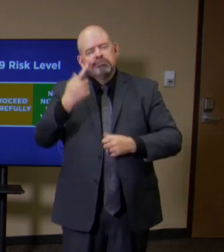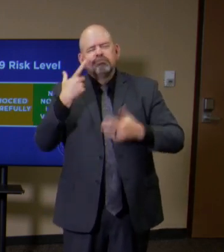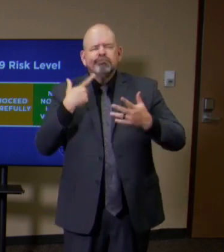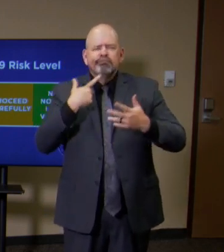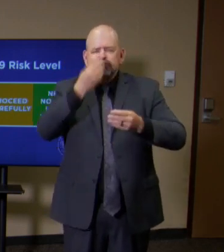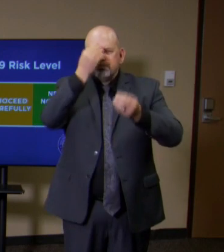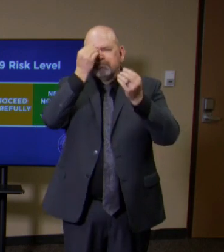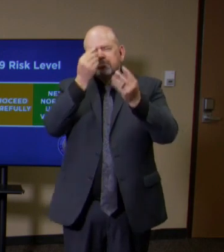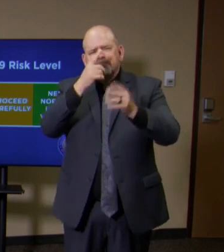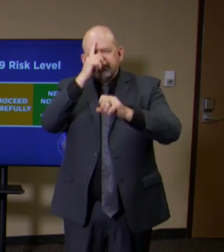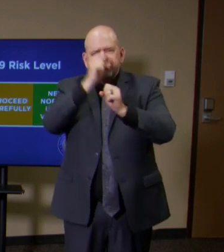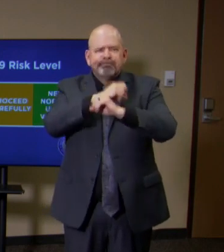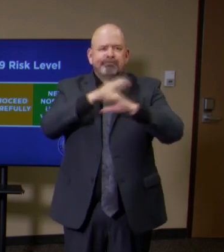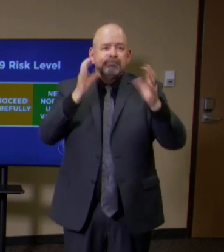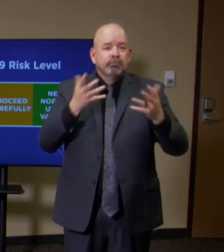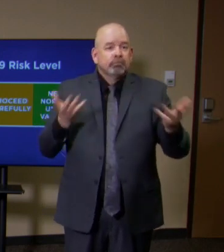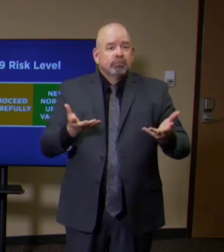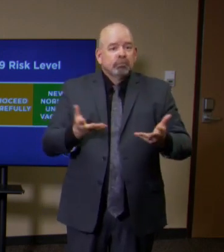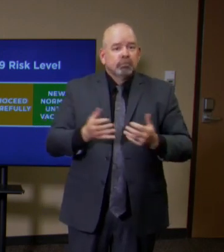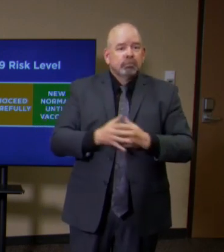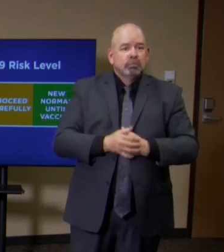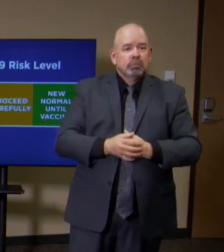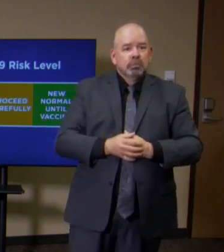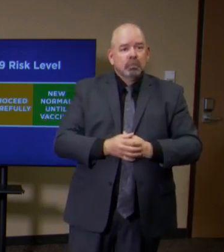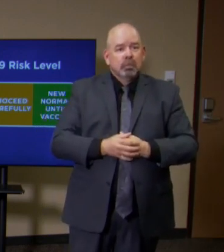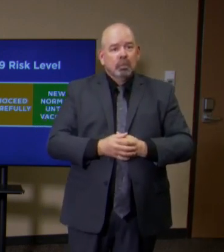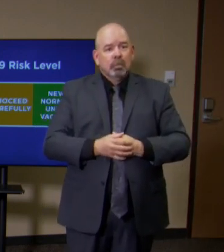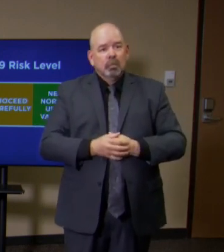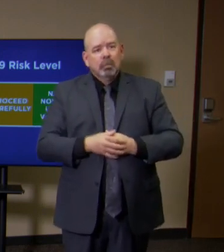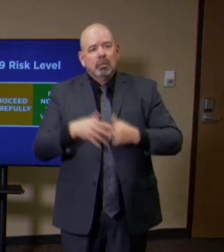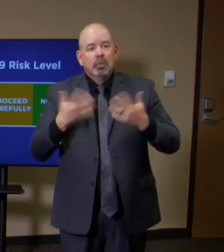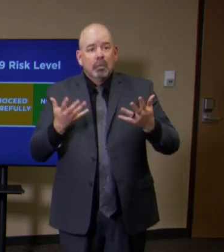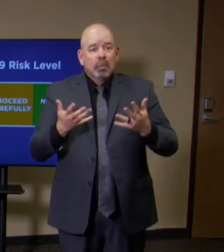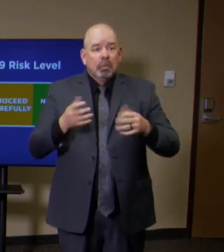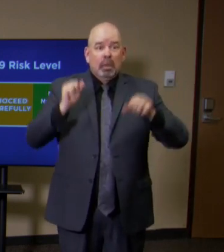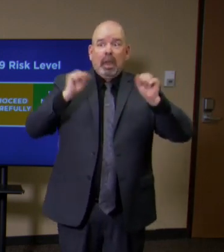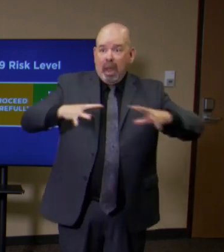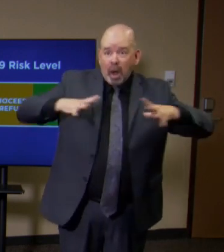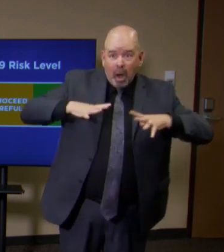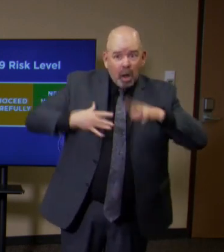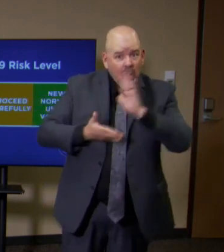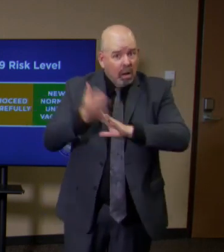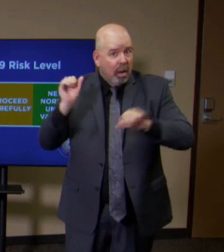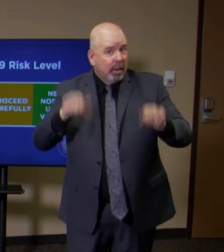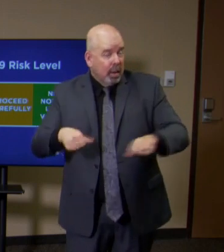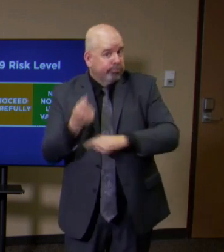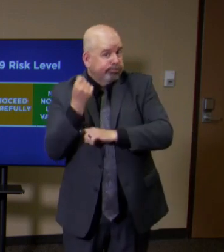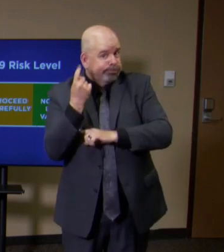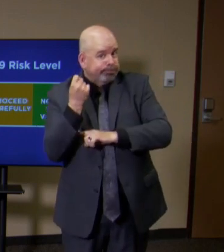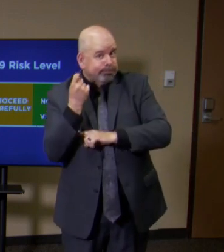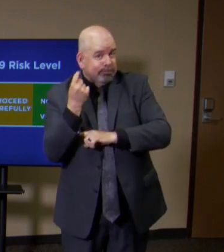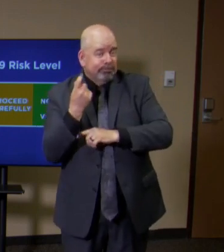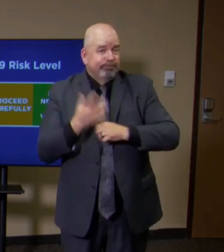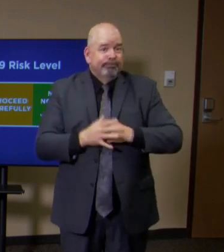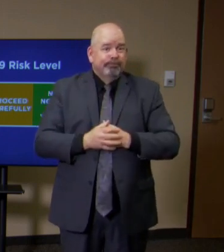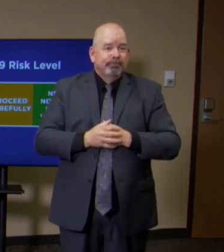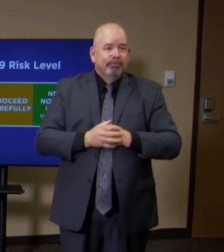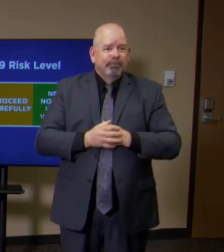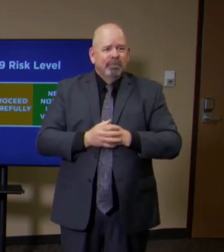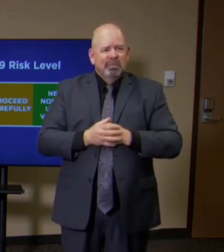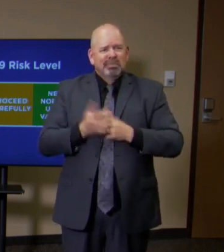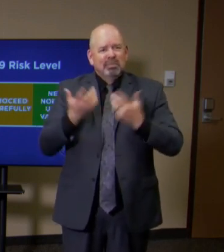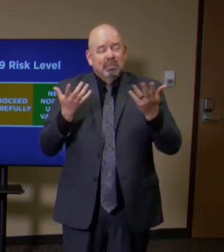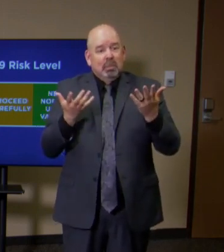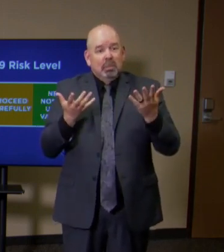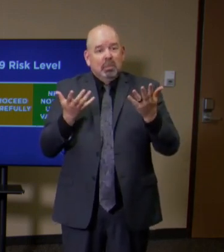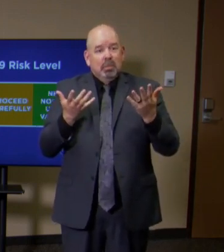take those vacations. You can take a vacation under the law anytime you want to, but public health says don't travel and